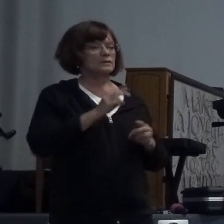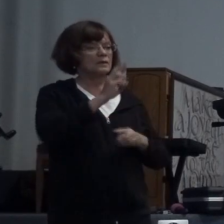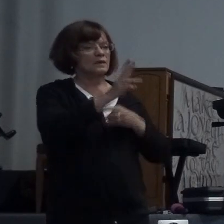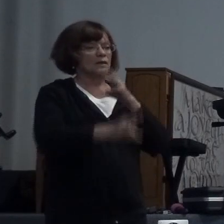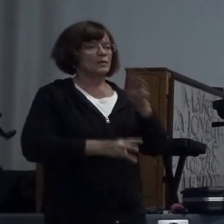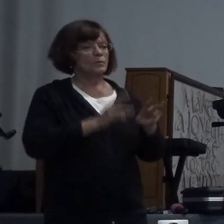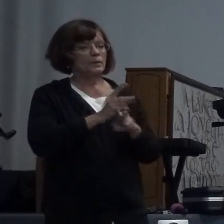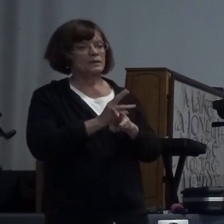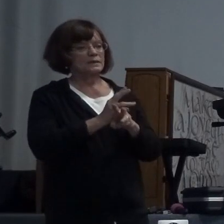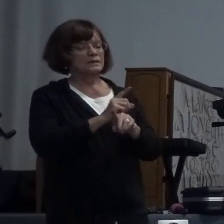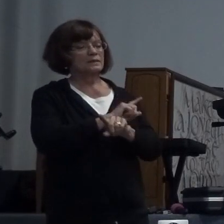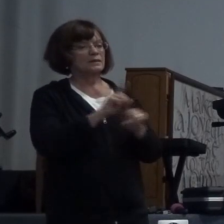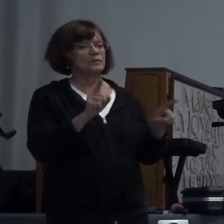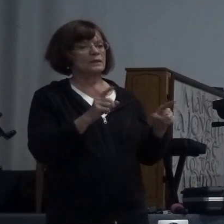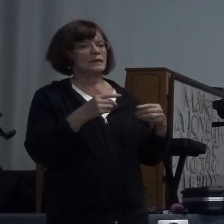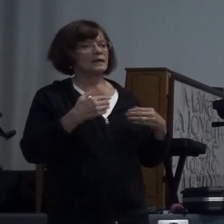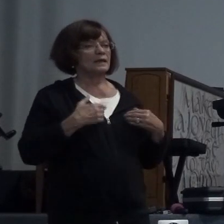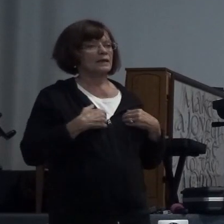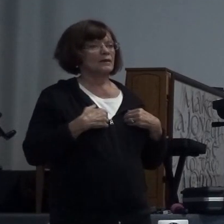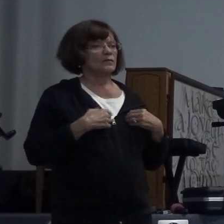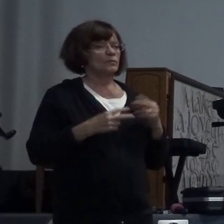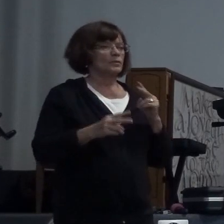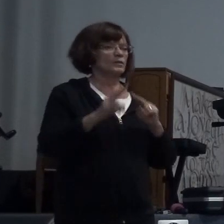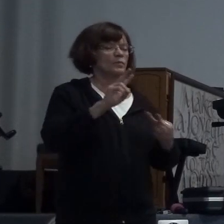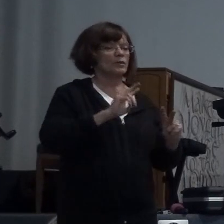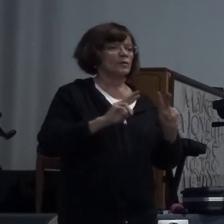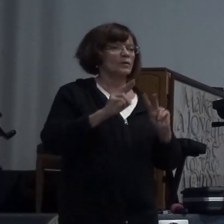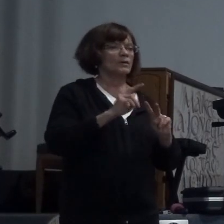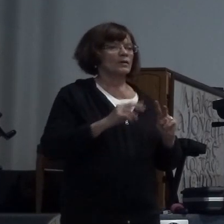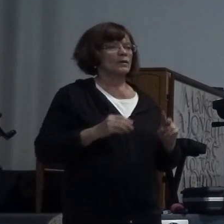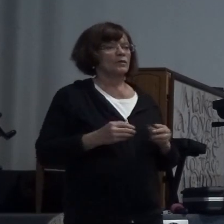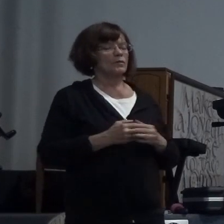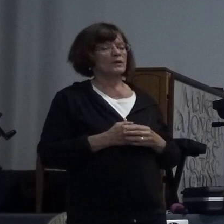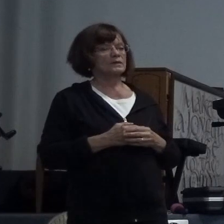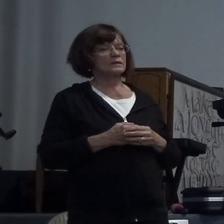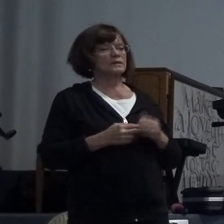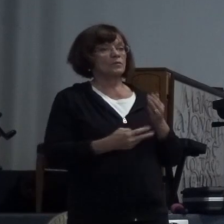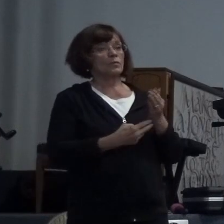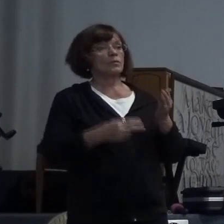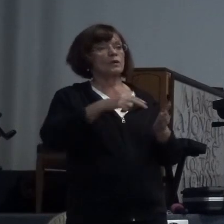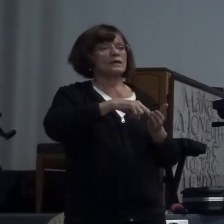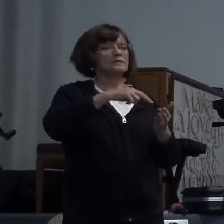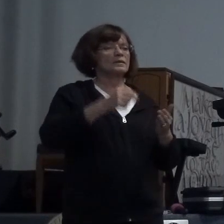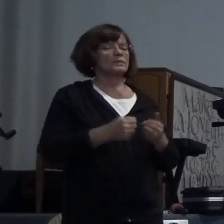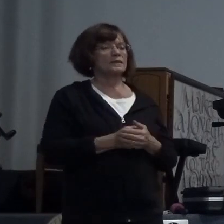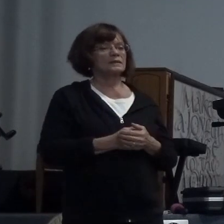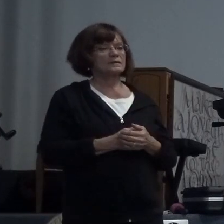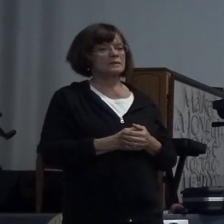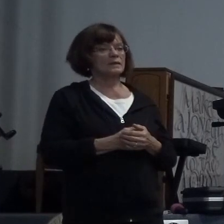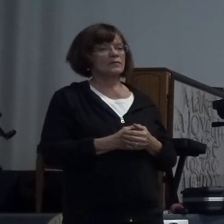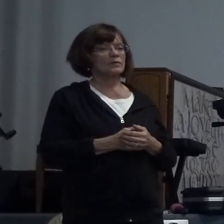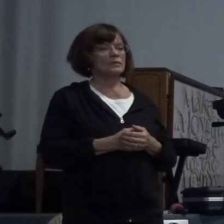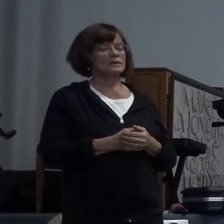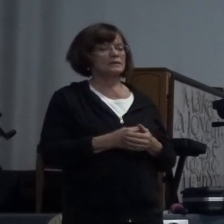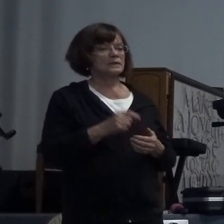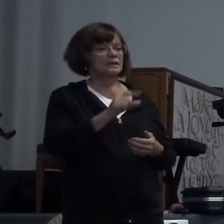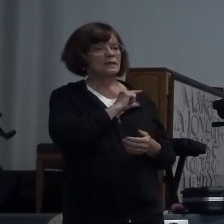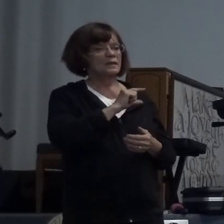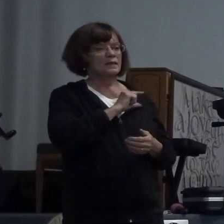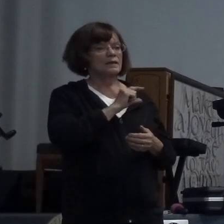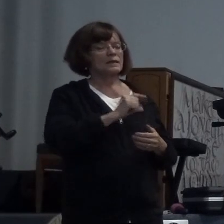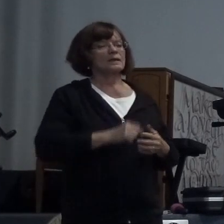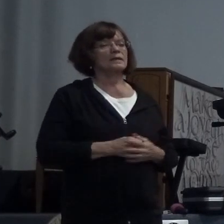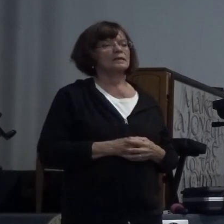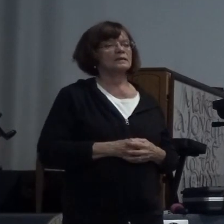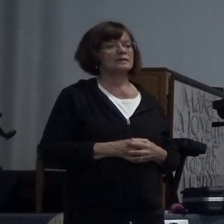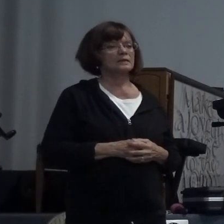And yet we get people, you know, considering rising up against the government and, you know, slandering and calling names